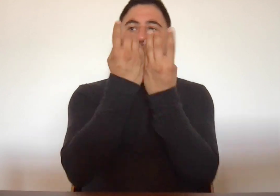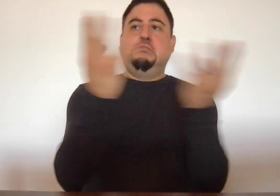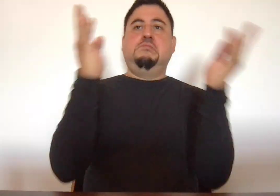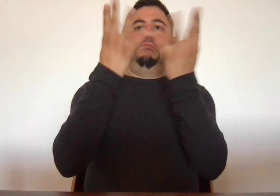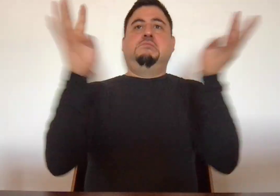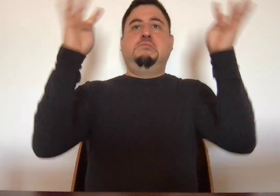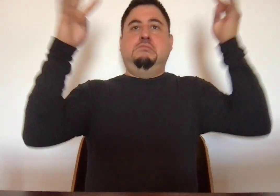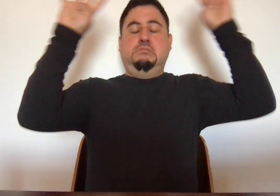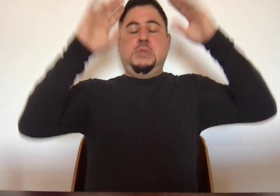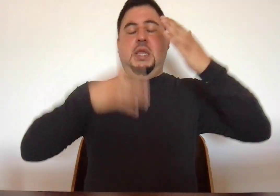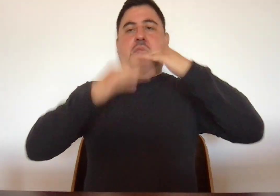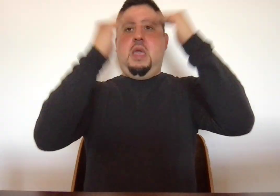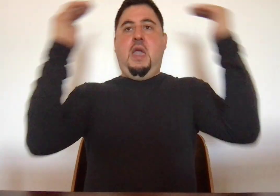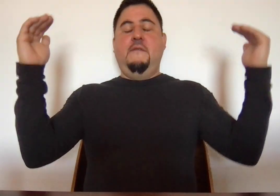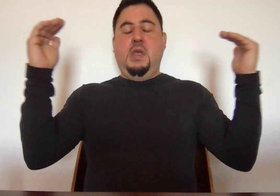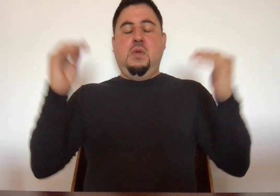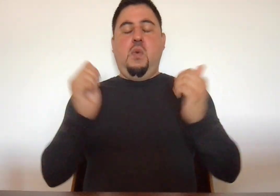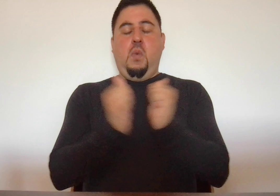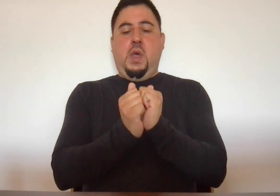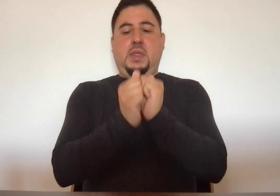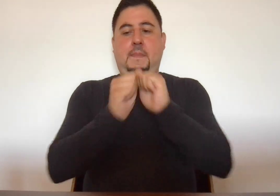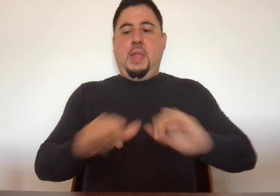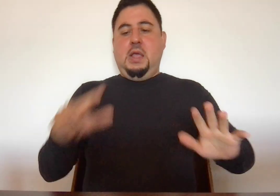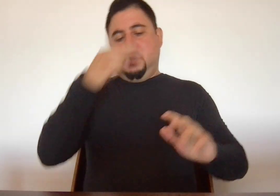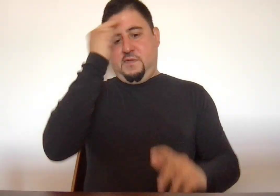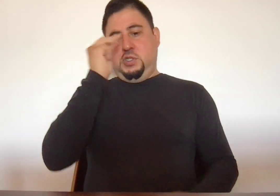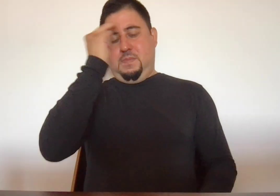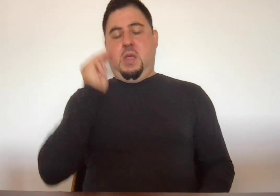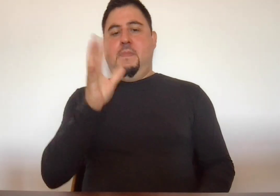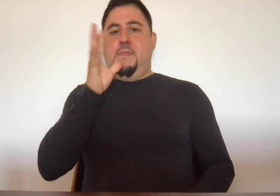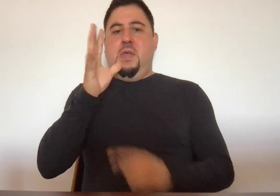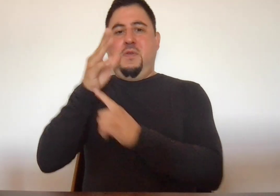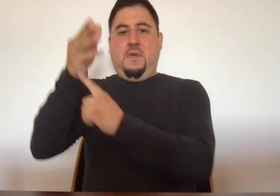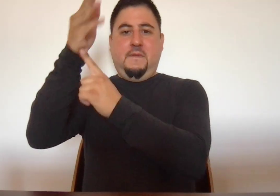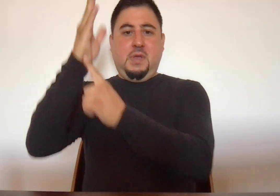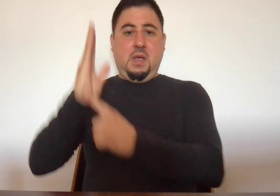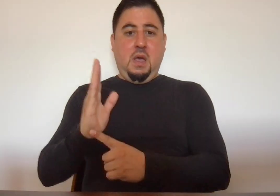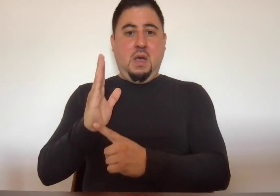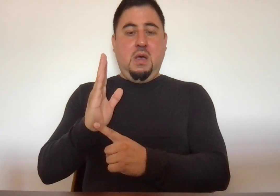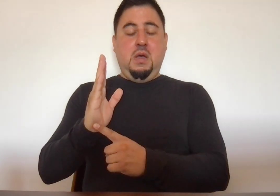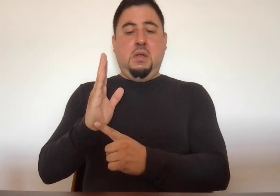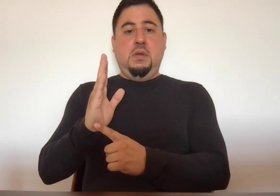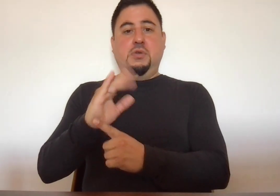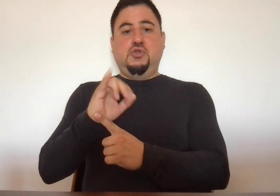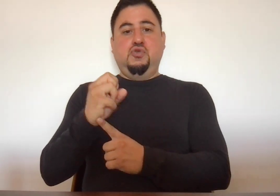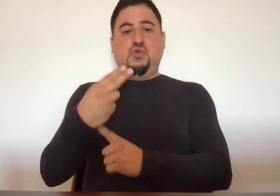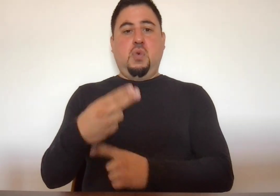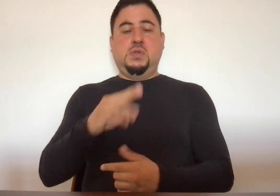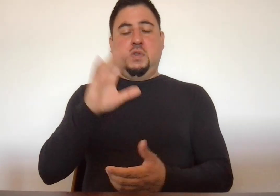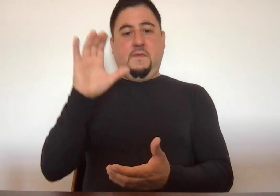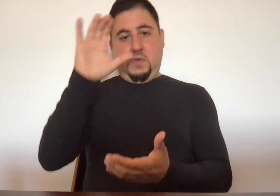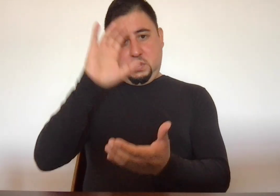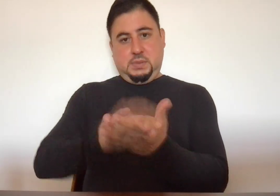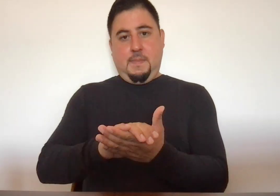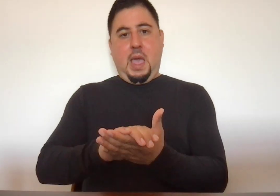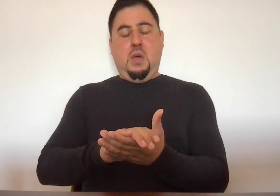heaven, with the Blessed Virgin Mary, the Mother of God, with Blessed Joseph, her spouse, with the